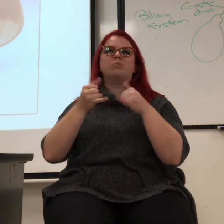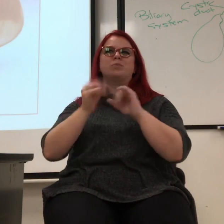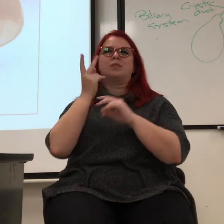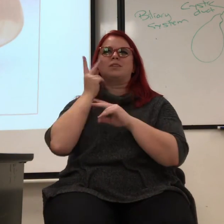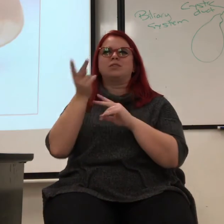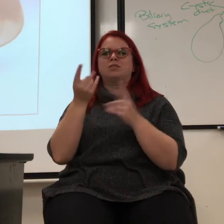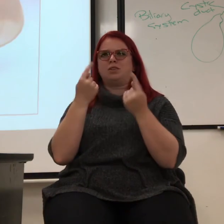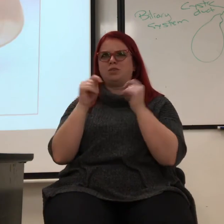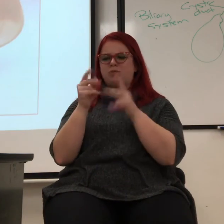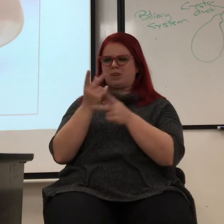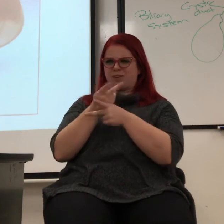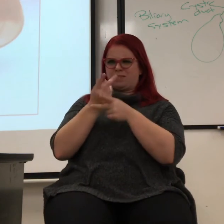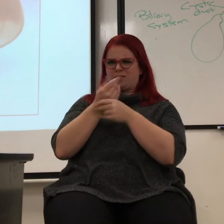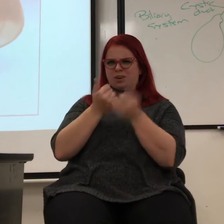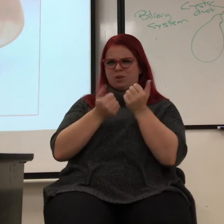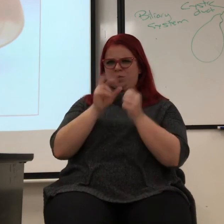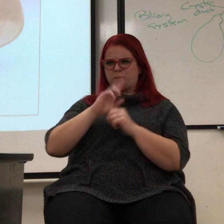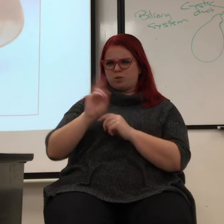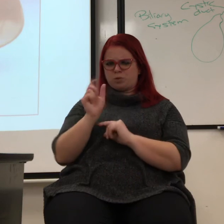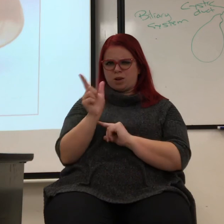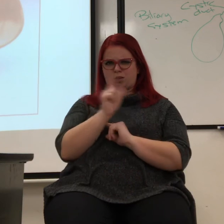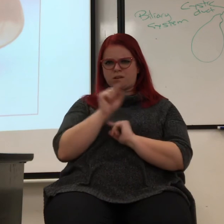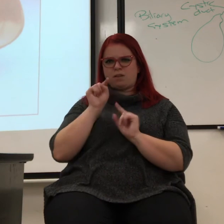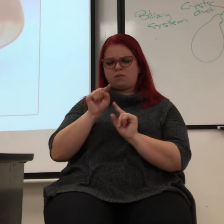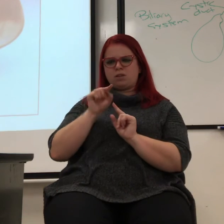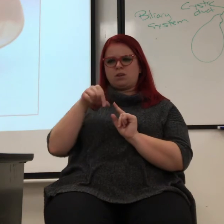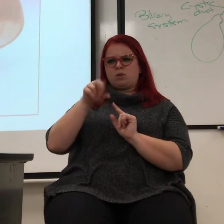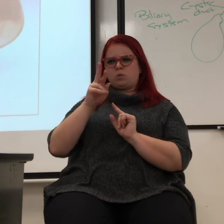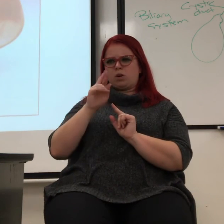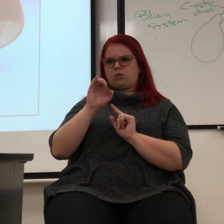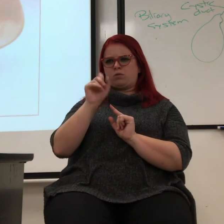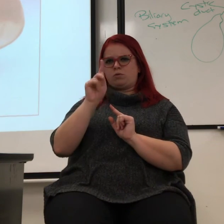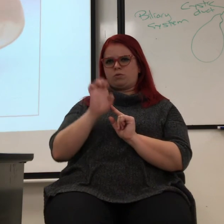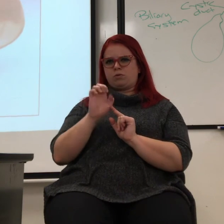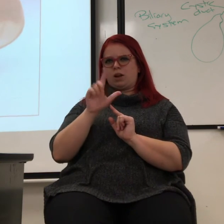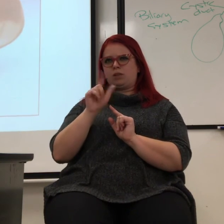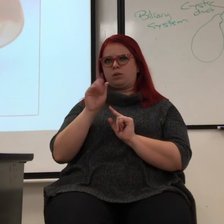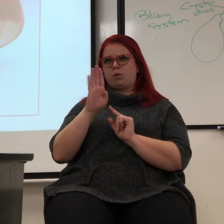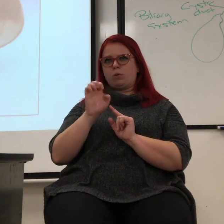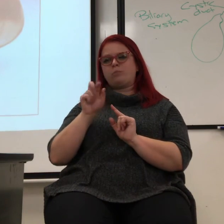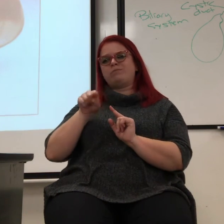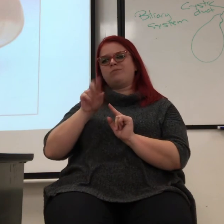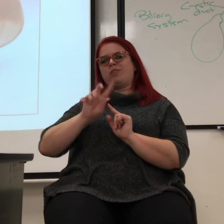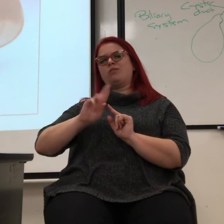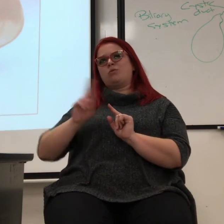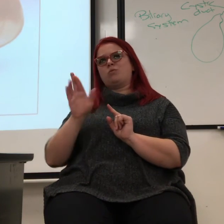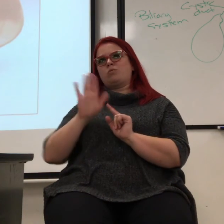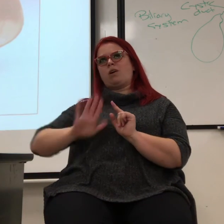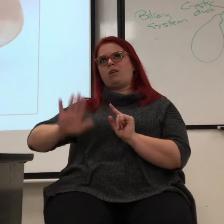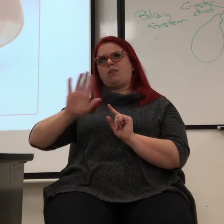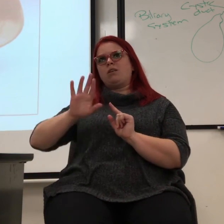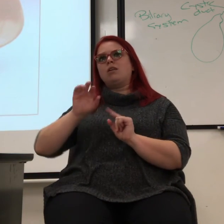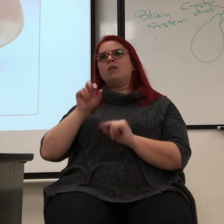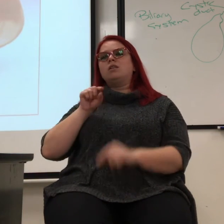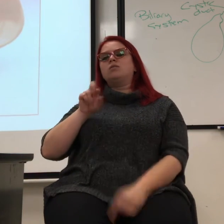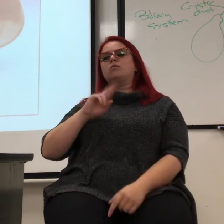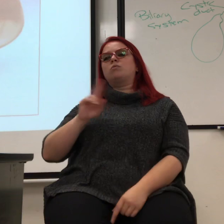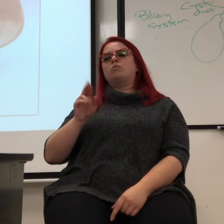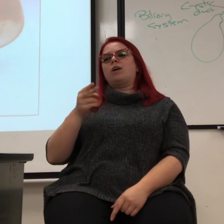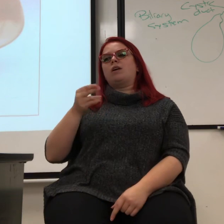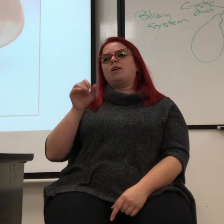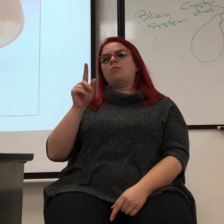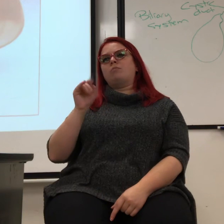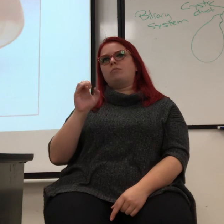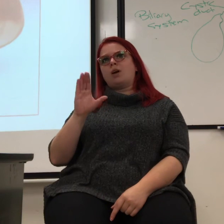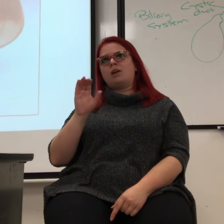orient ourselves. If that's the quadrate lobe, that's the right side of it. That's the gallbladder. This is the right hepatic duct, left